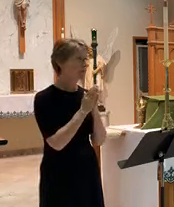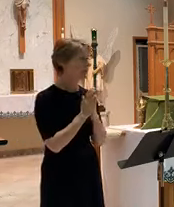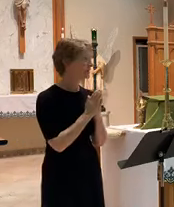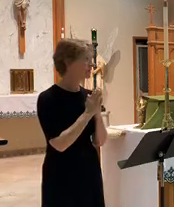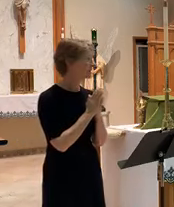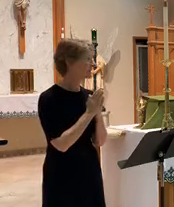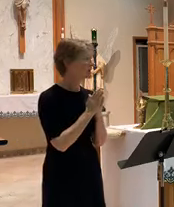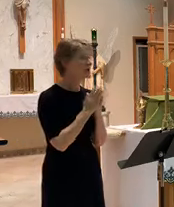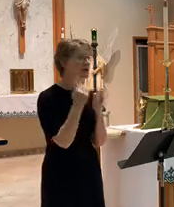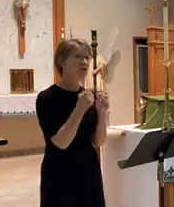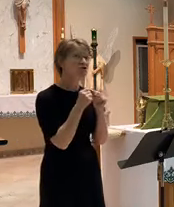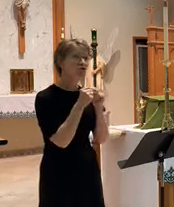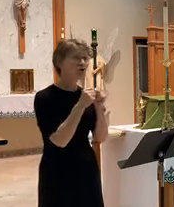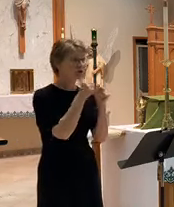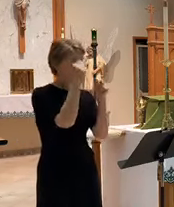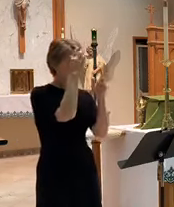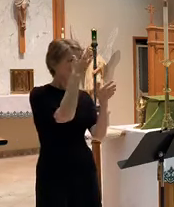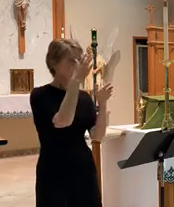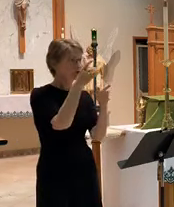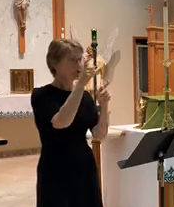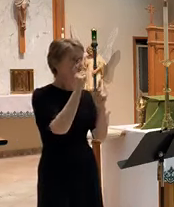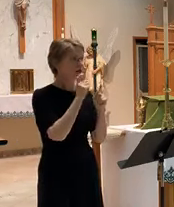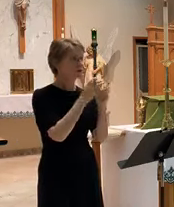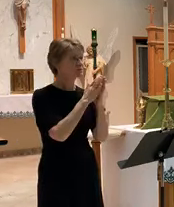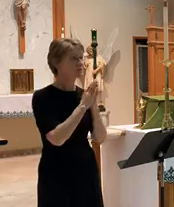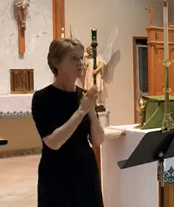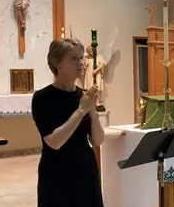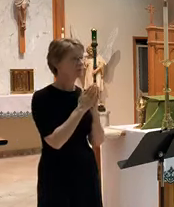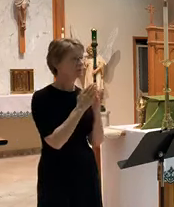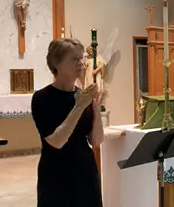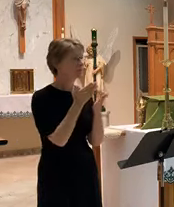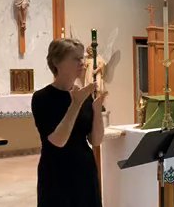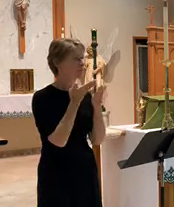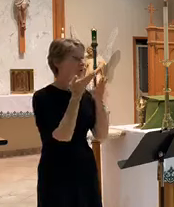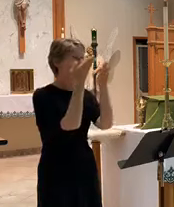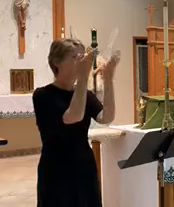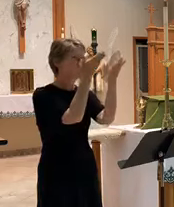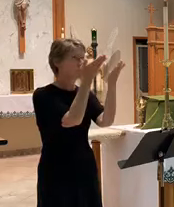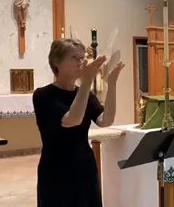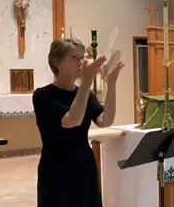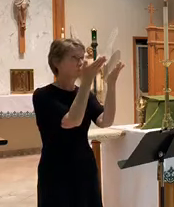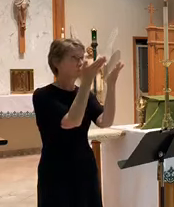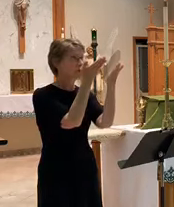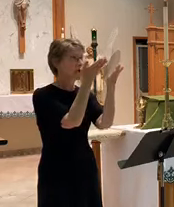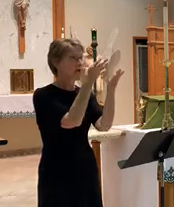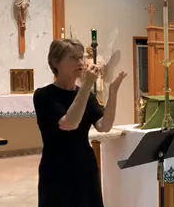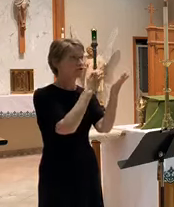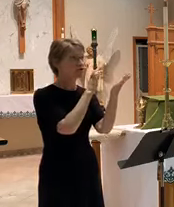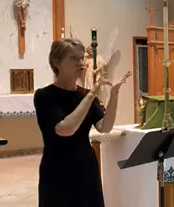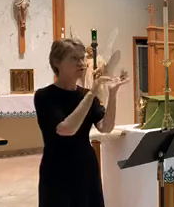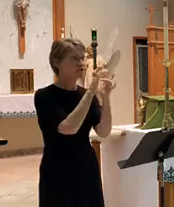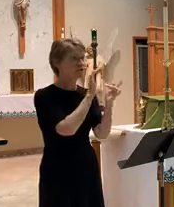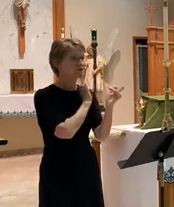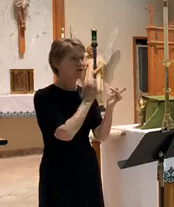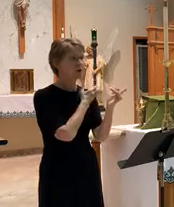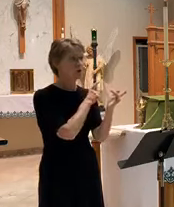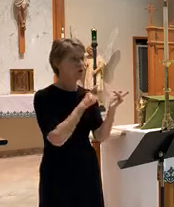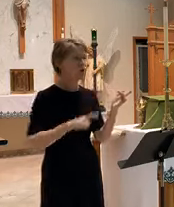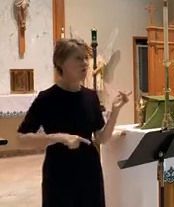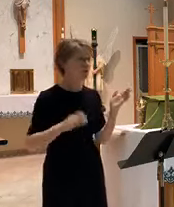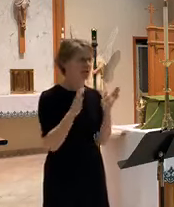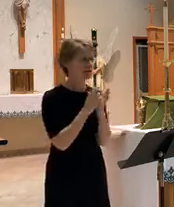Lord, hear our Eternal Father, grant us the requests that we dare bring you now through Christ Jesus, our Lord. Please